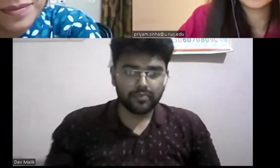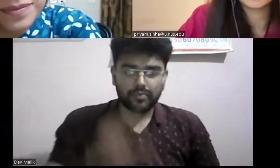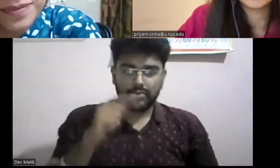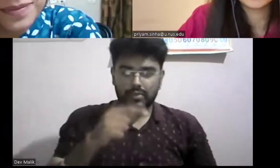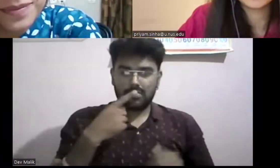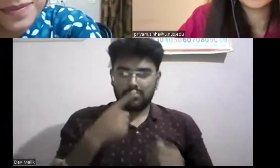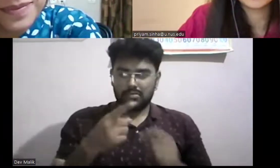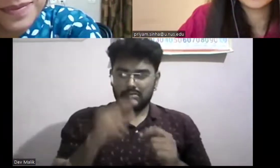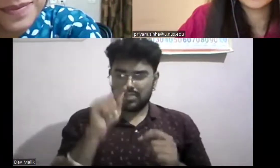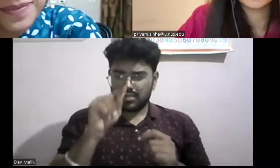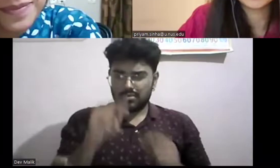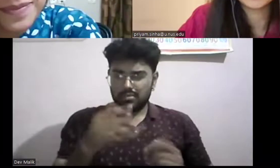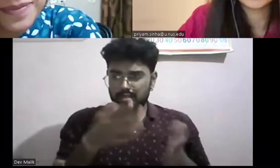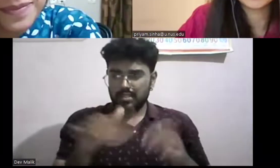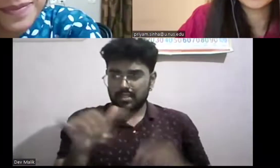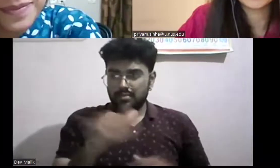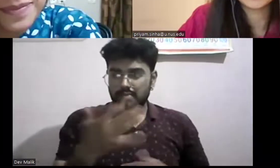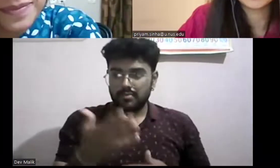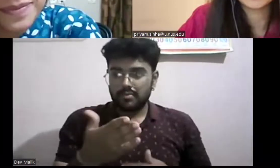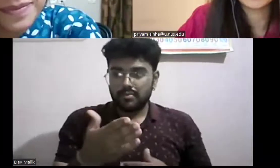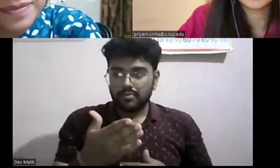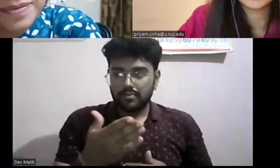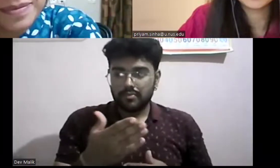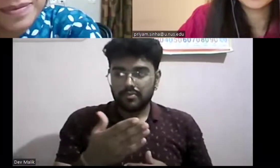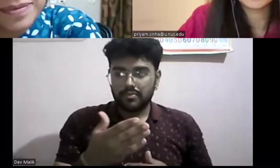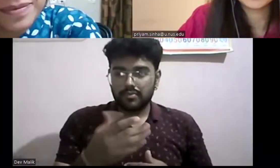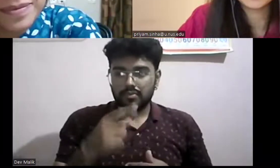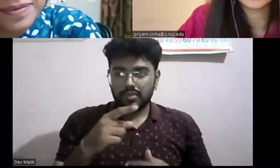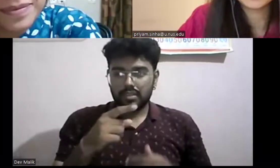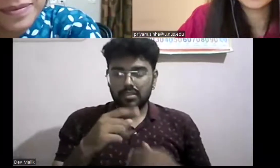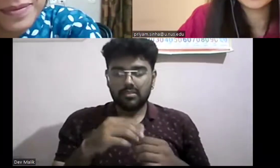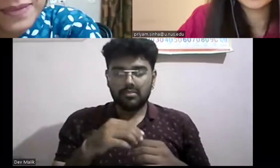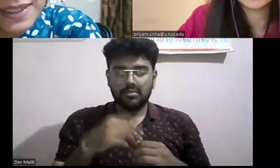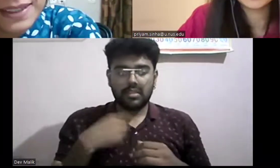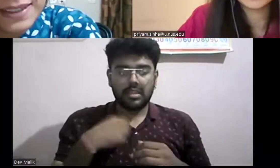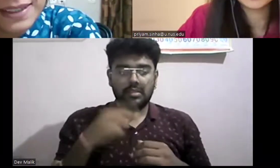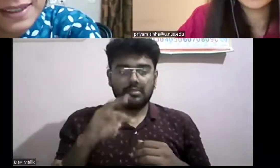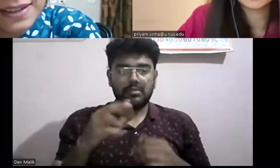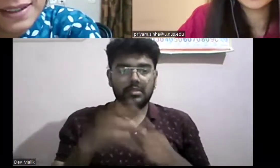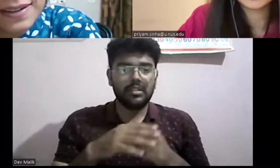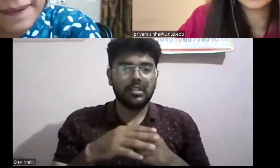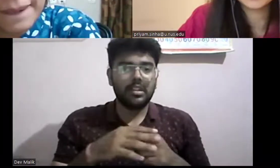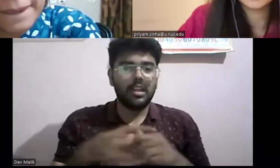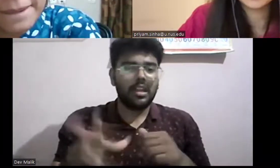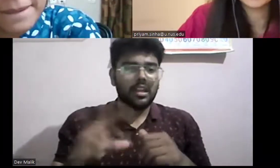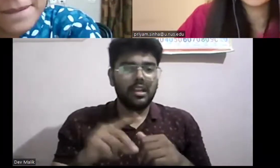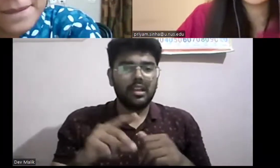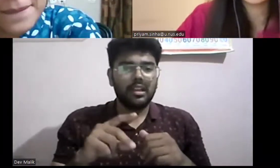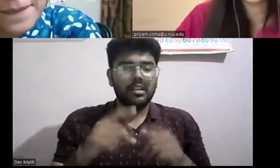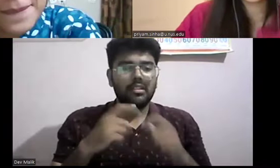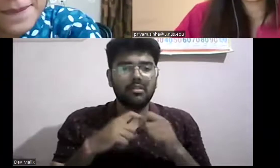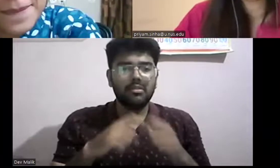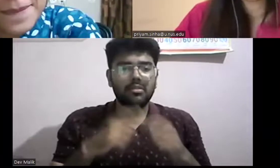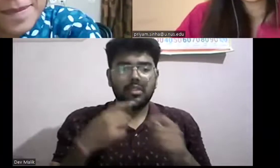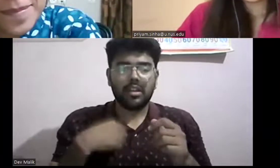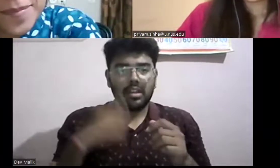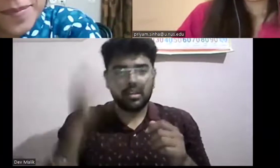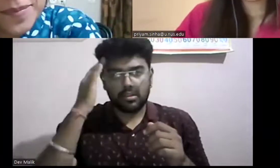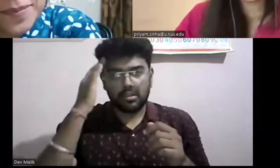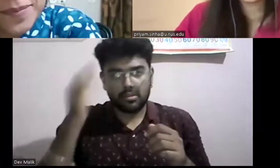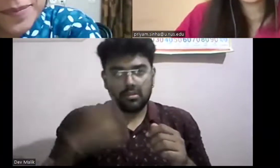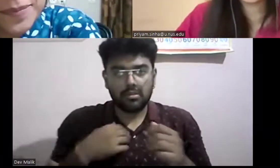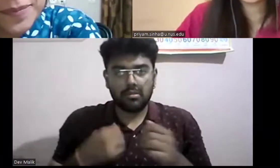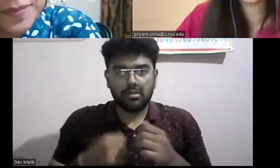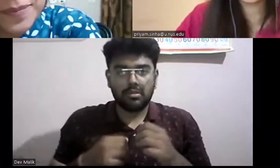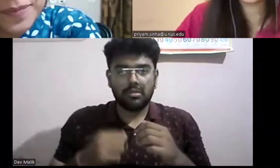we are pointing out, that the research was not done well? I mean, it's again the question is, I know I'm pushing it to